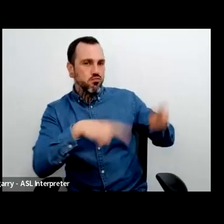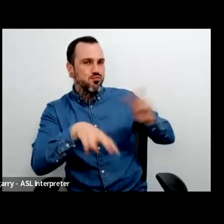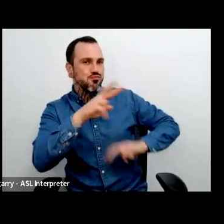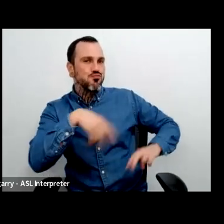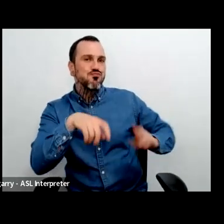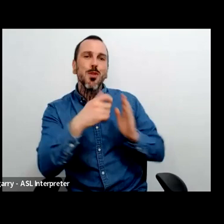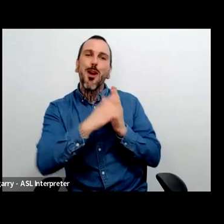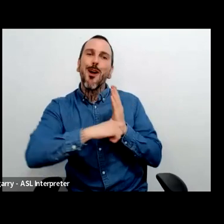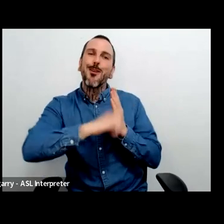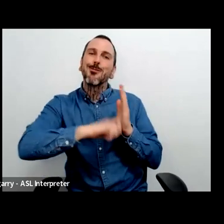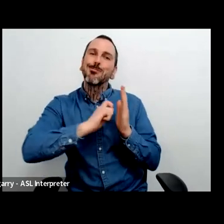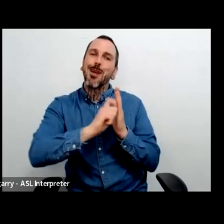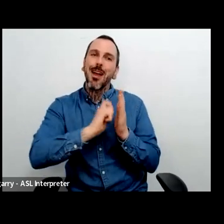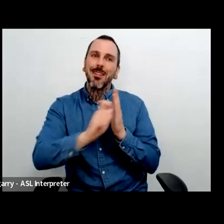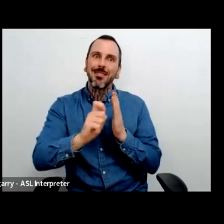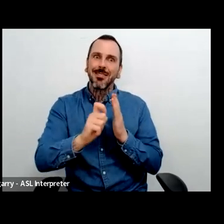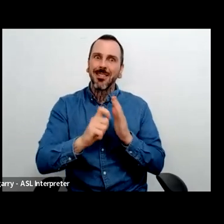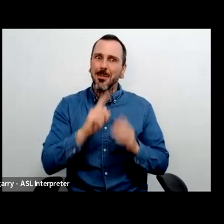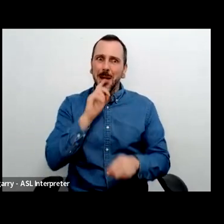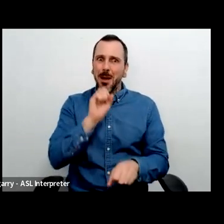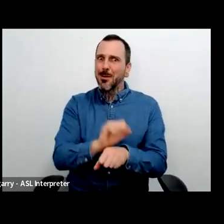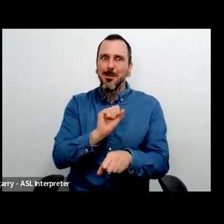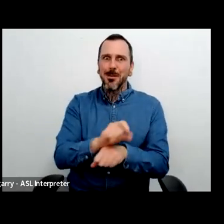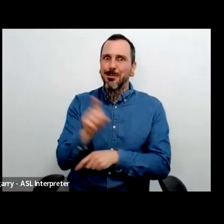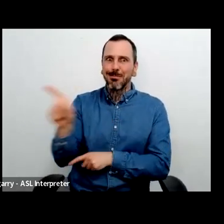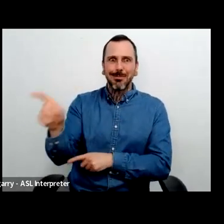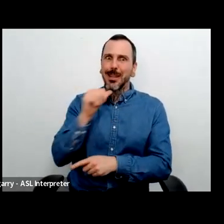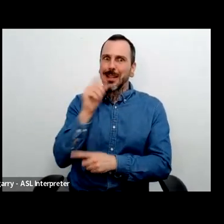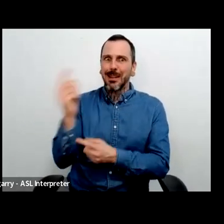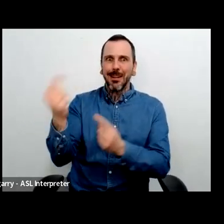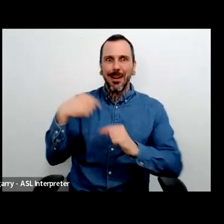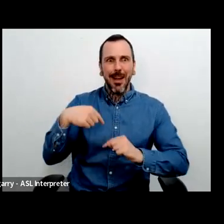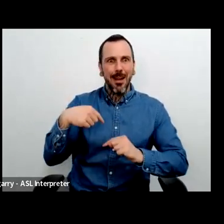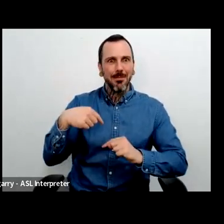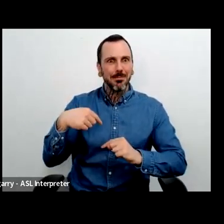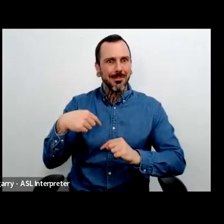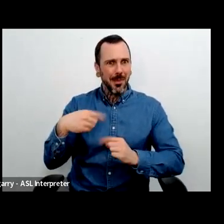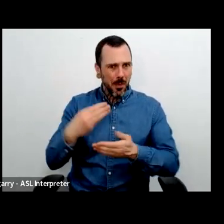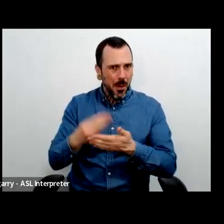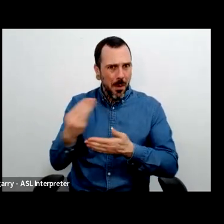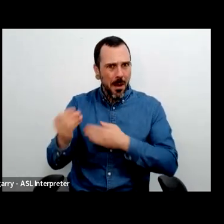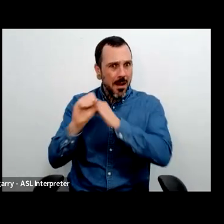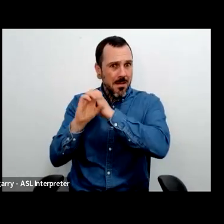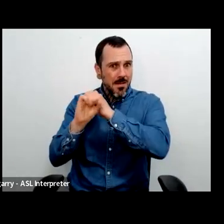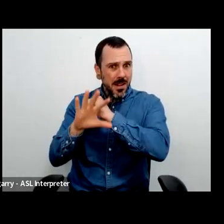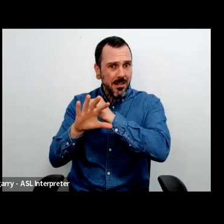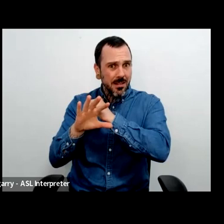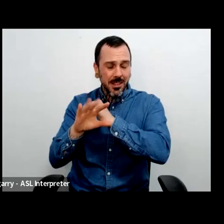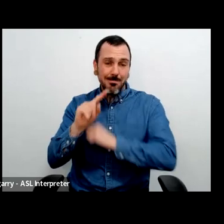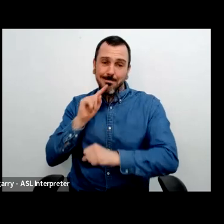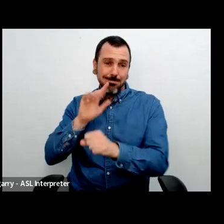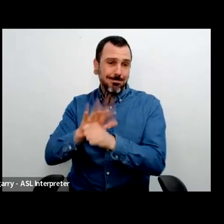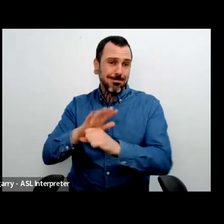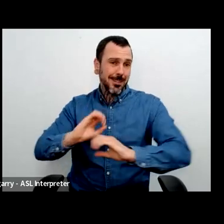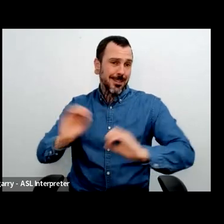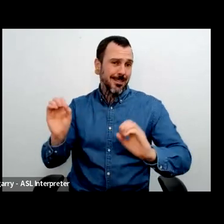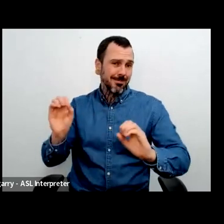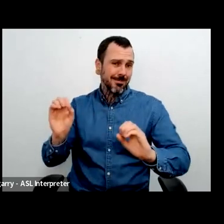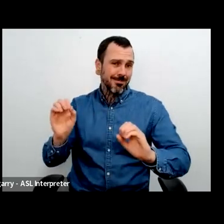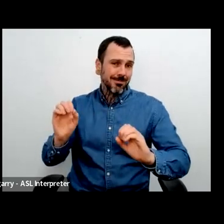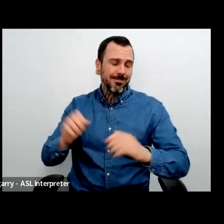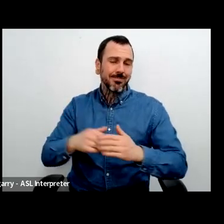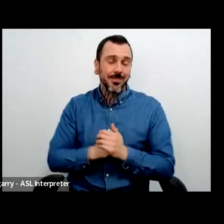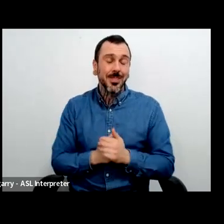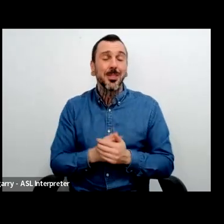advertising doesn't actually guarantee anything anymore. So it's a really, it's a shift. It's a fundamental shift. I